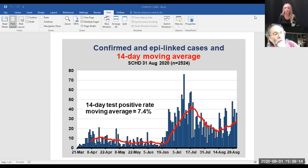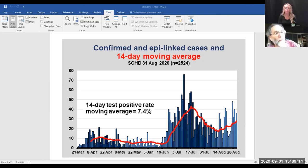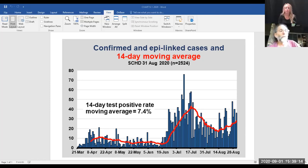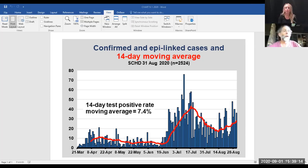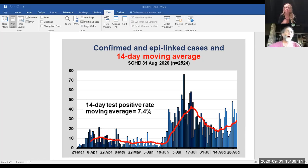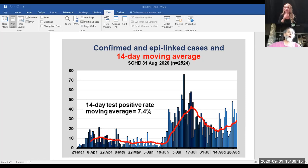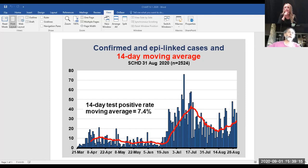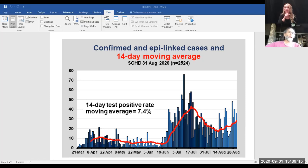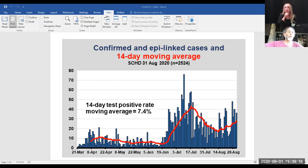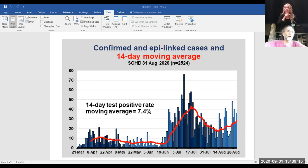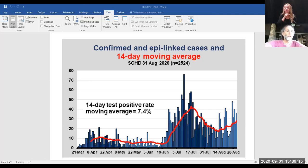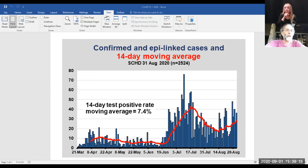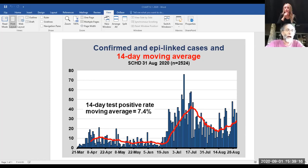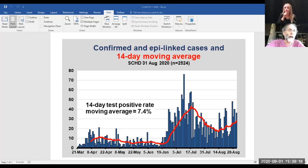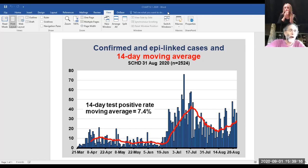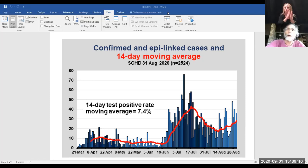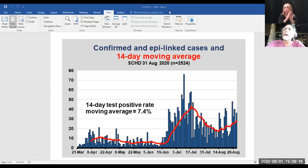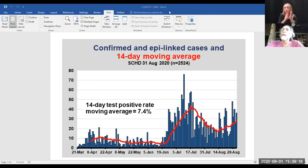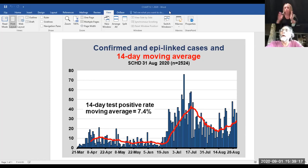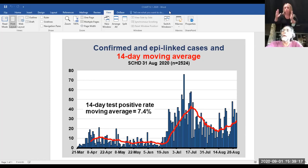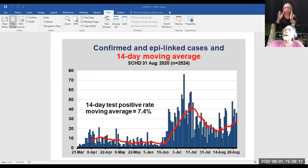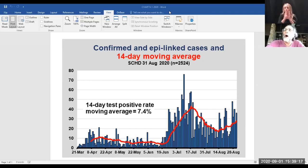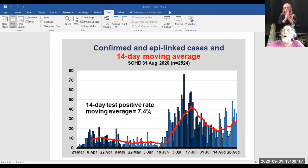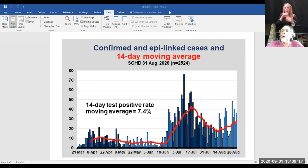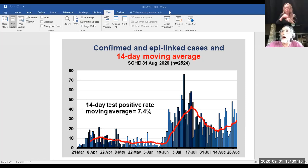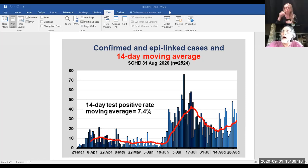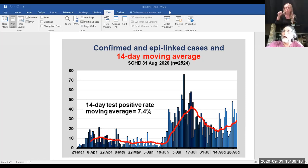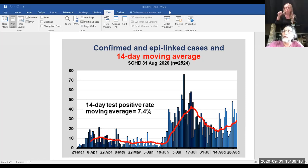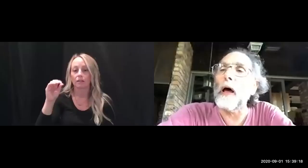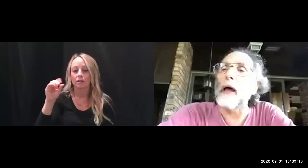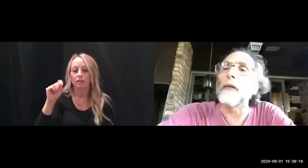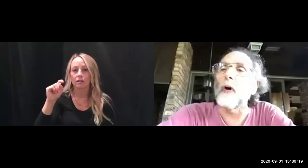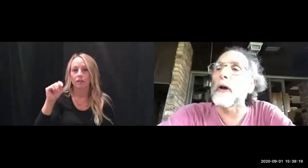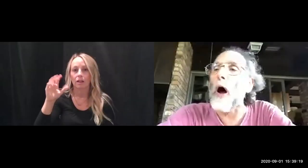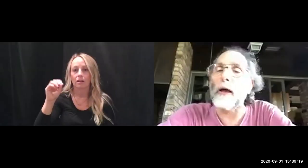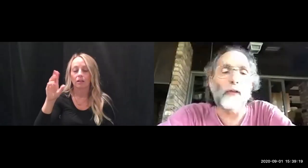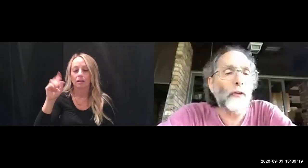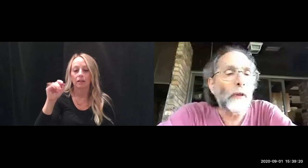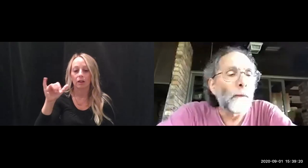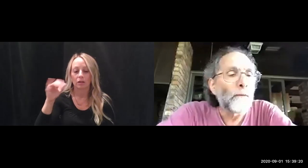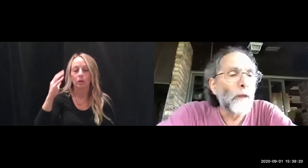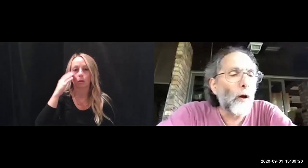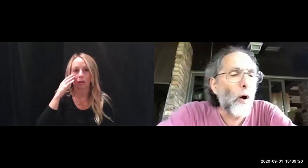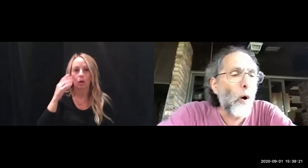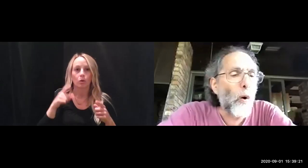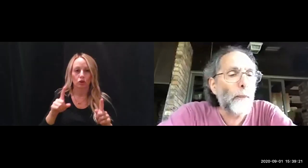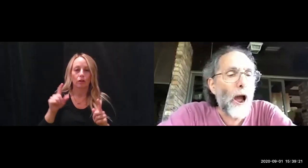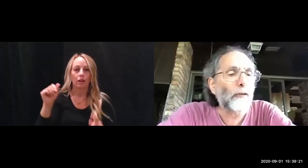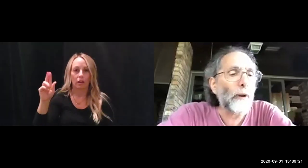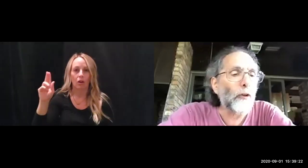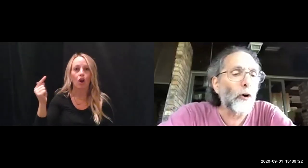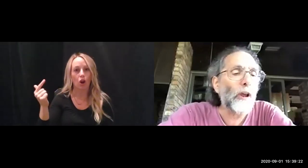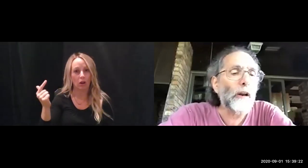cases in Scott County. And we know during August, oh,